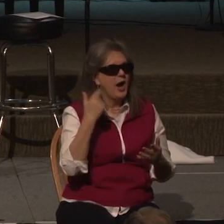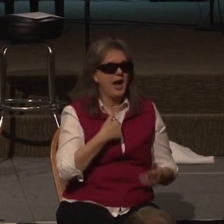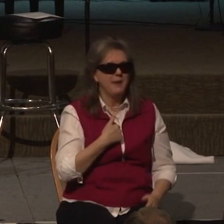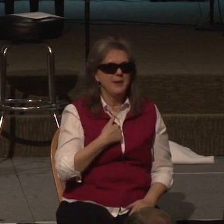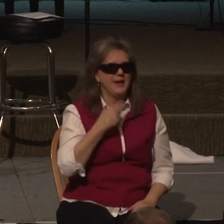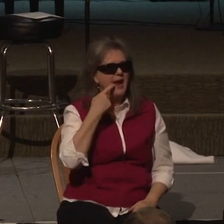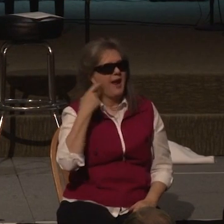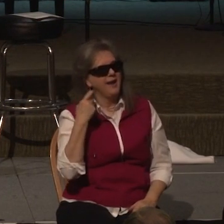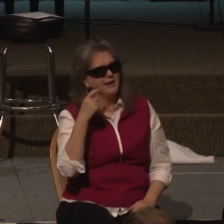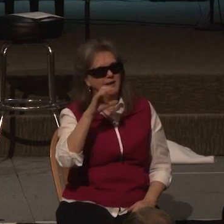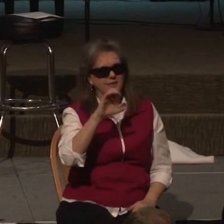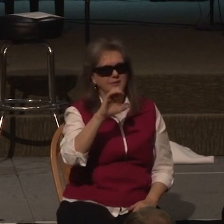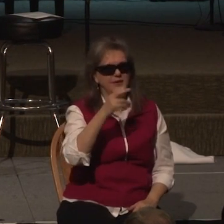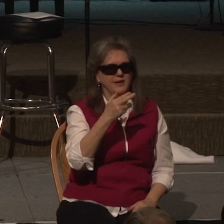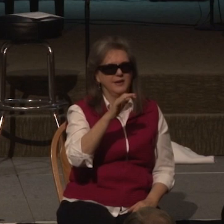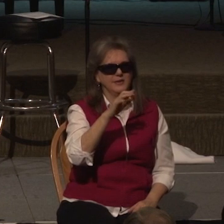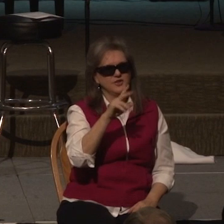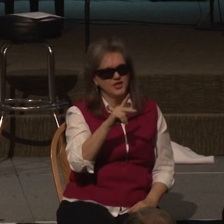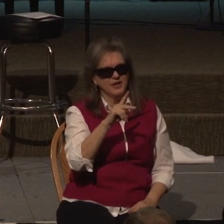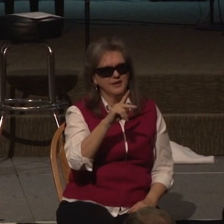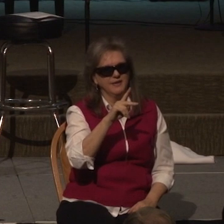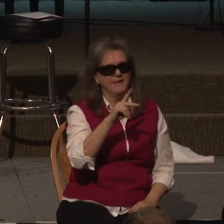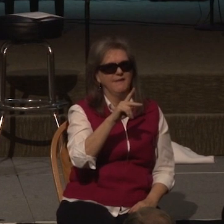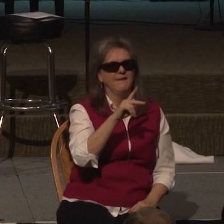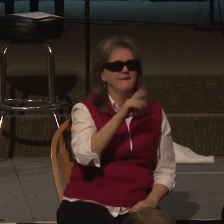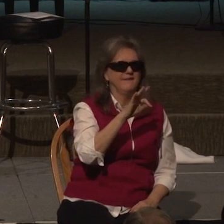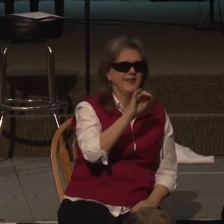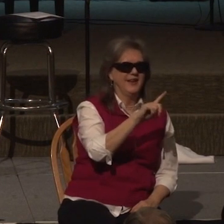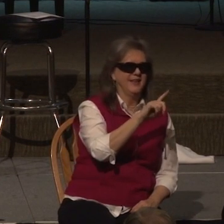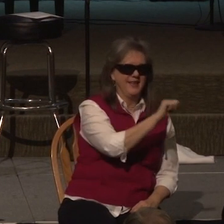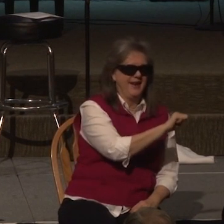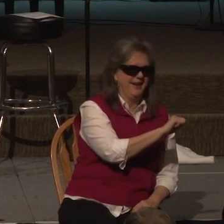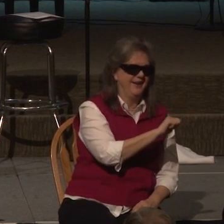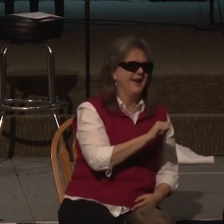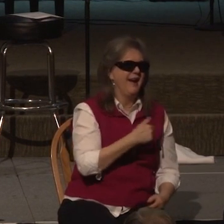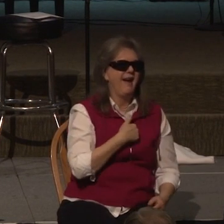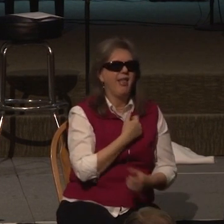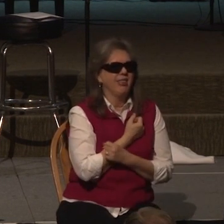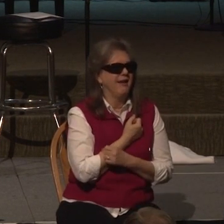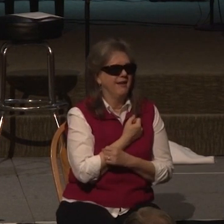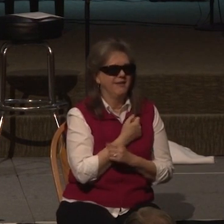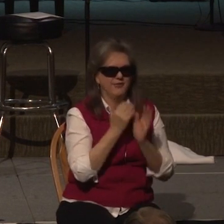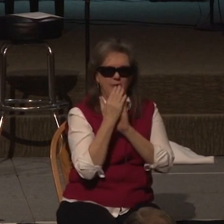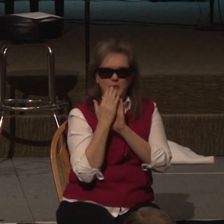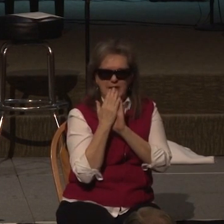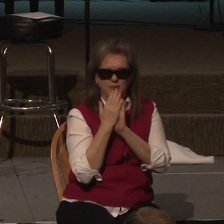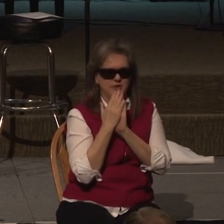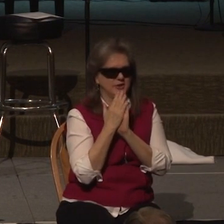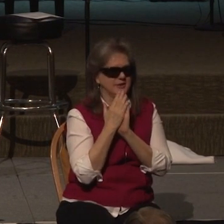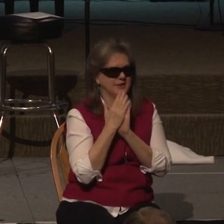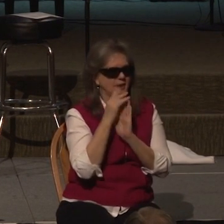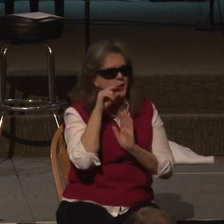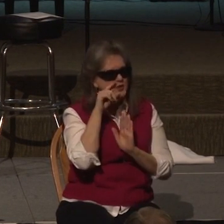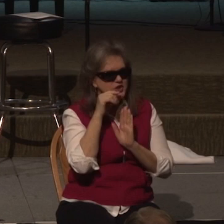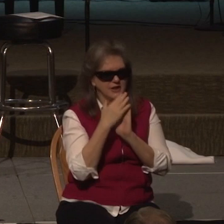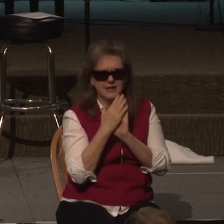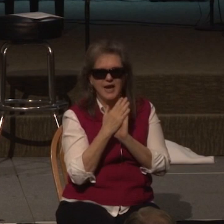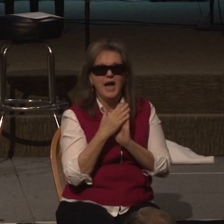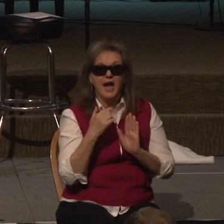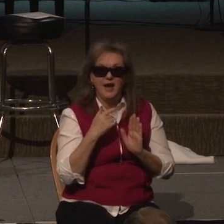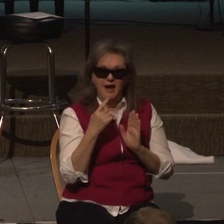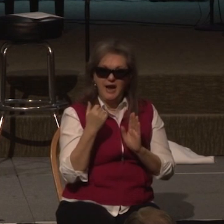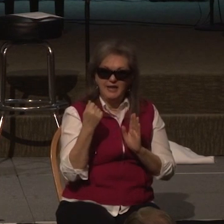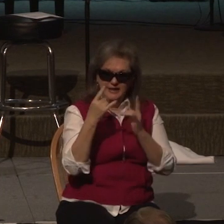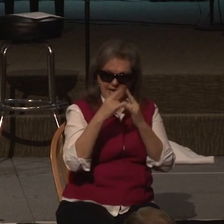addict of Chick-fil-A, right? And here's something you may not know, is that for 4 years straight, I've camped